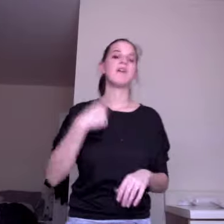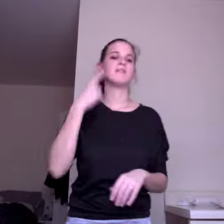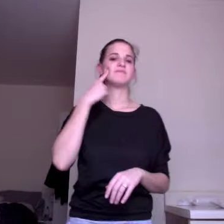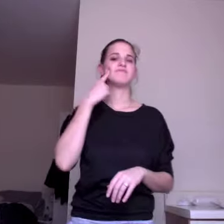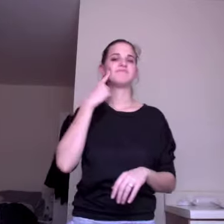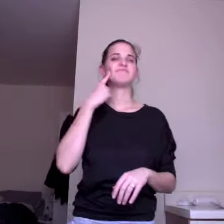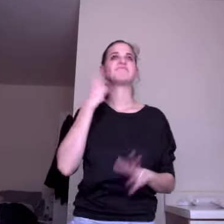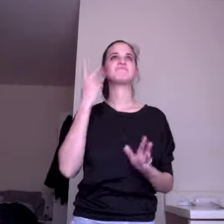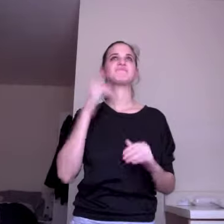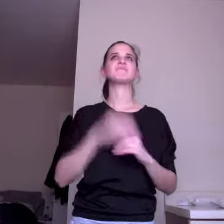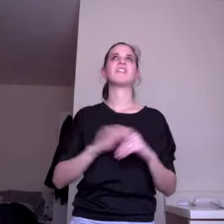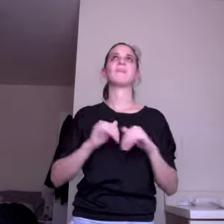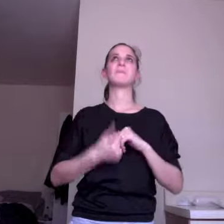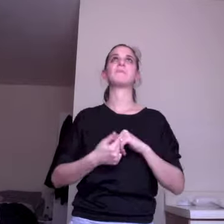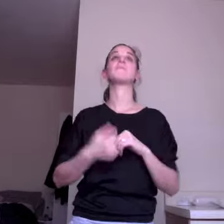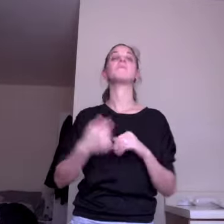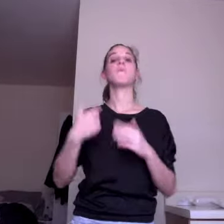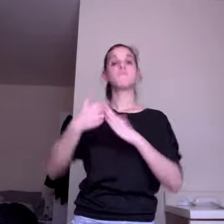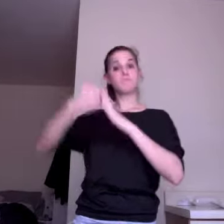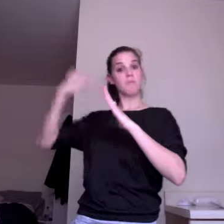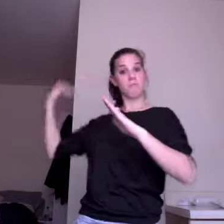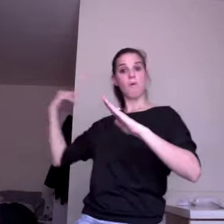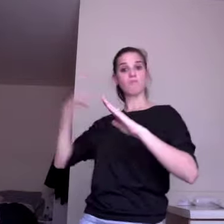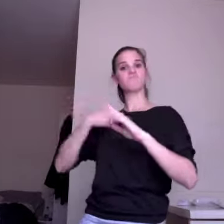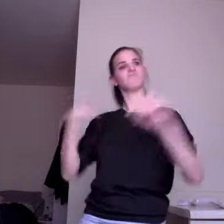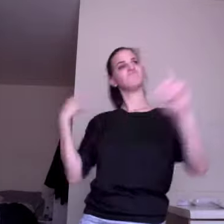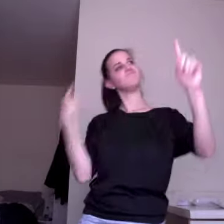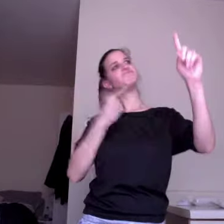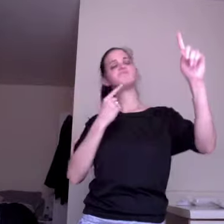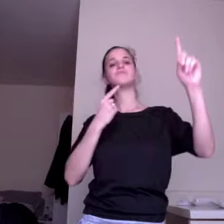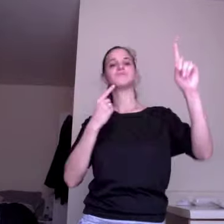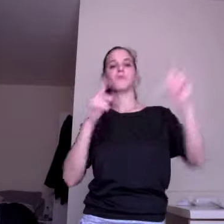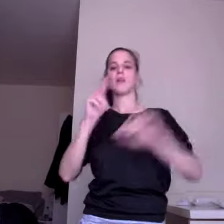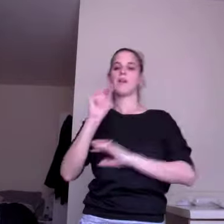player. I decided that I'd rather be an organic farmer instead.